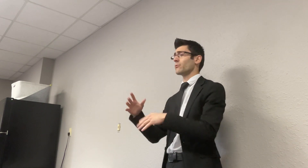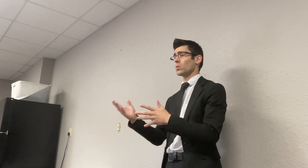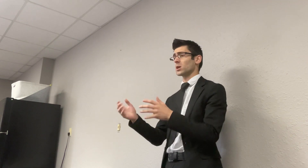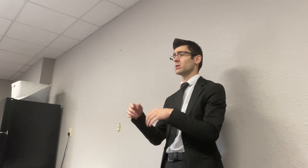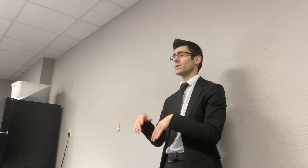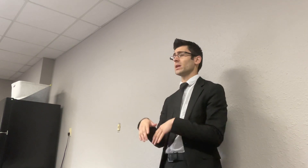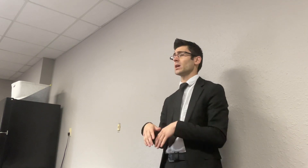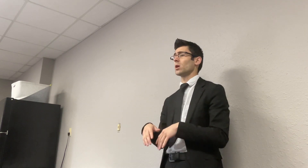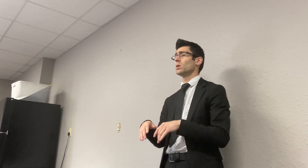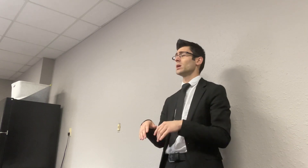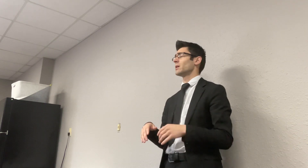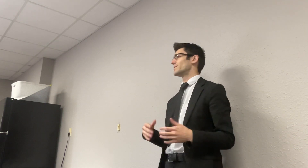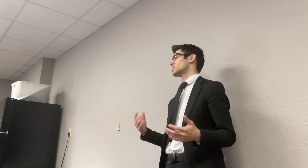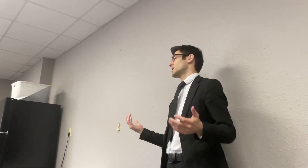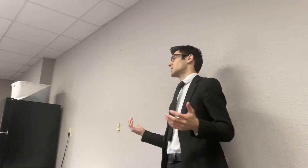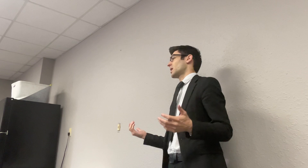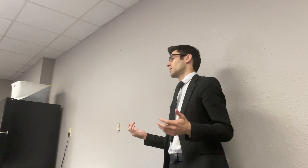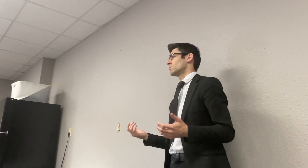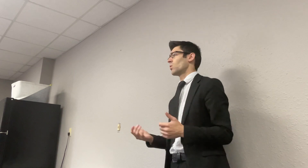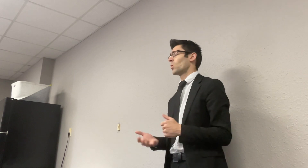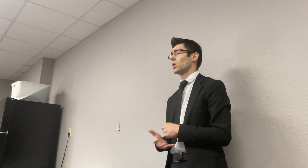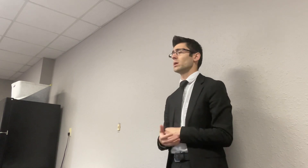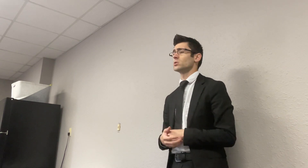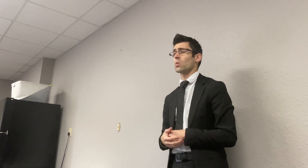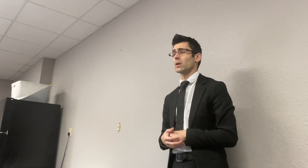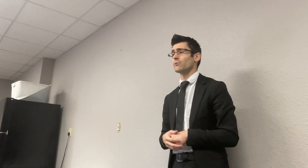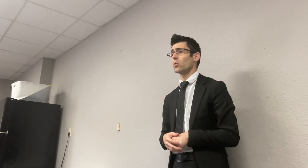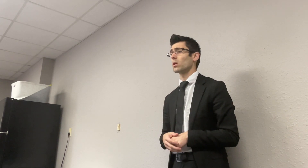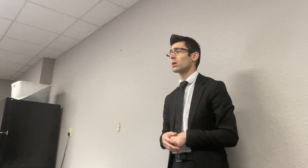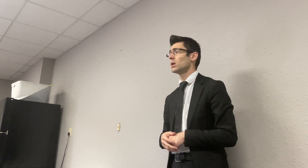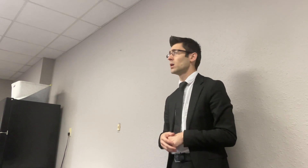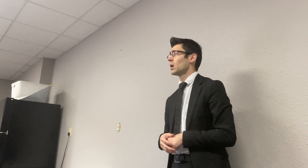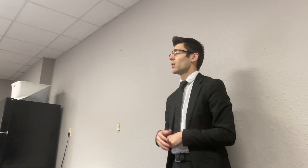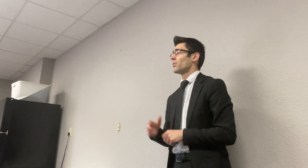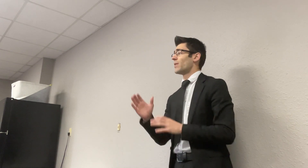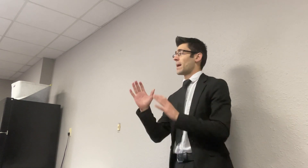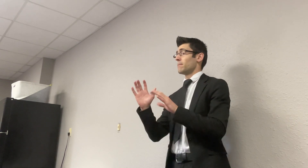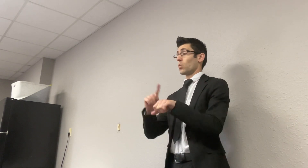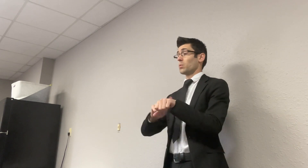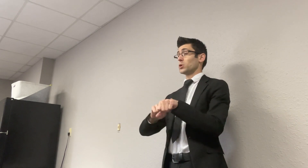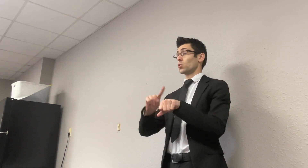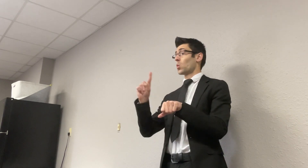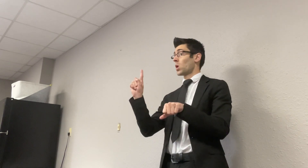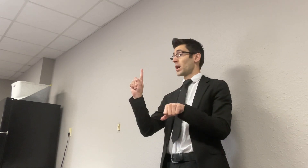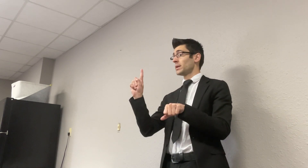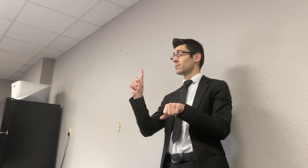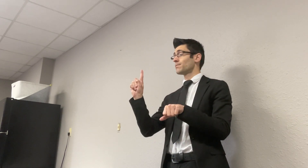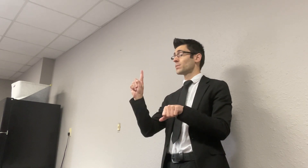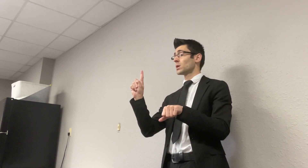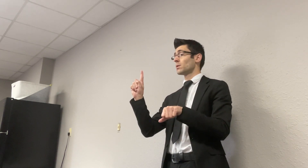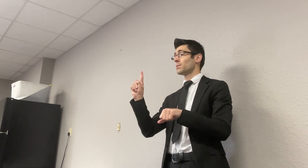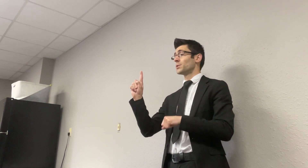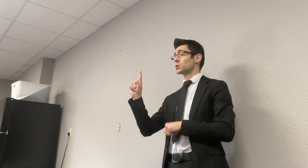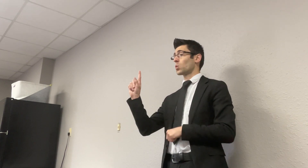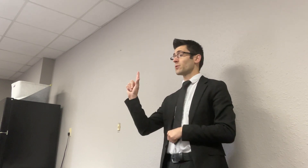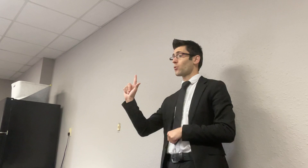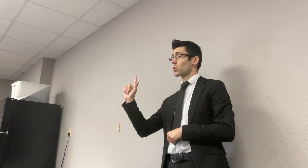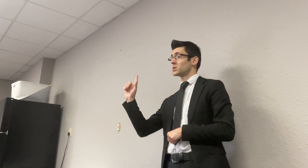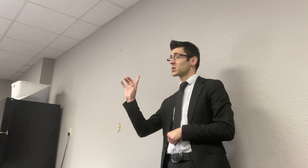watch the video, if it's like, say, 1:24, that when we do 1, the 24 is going to